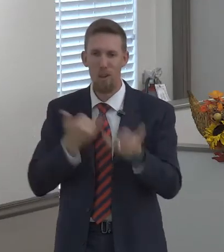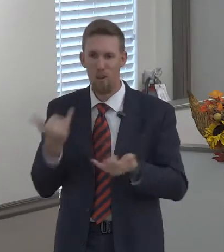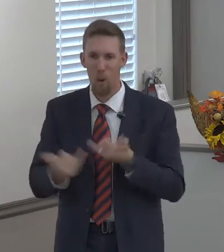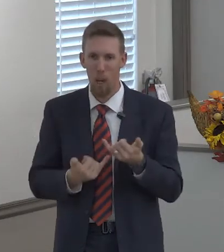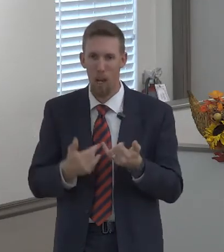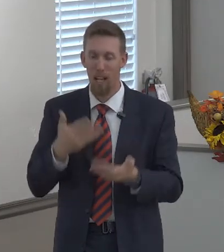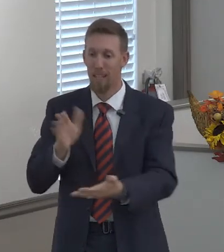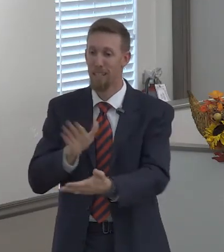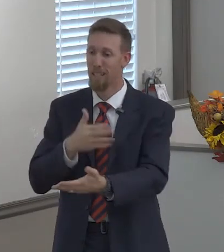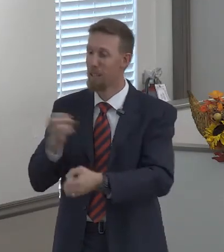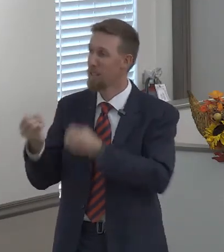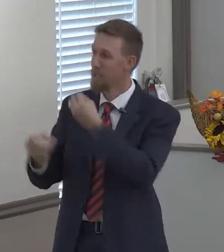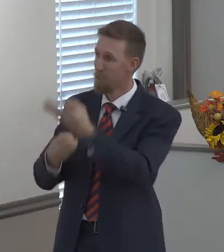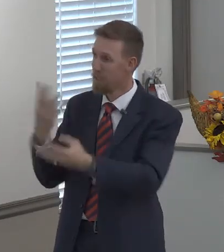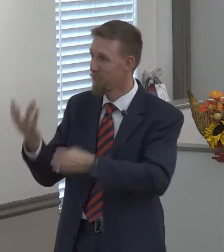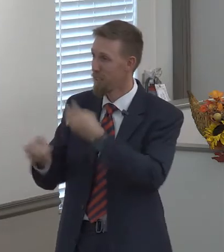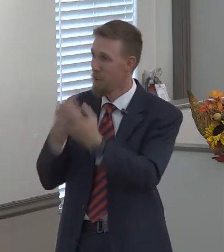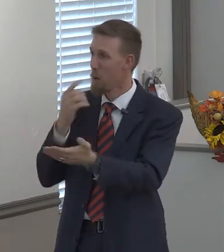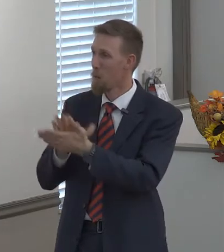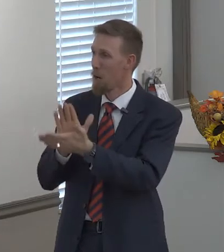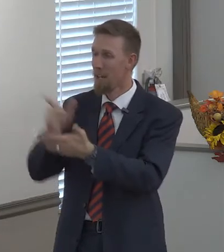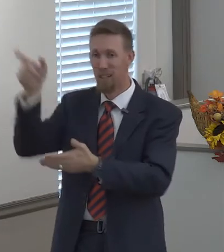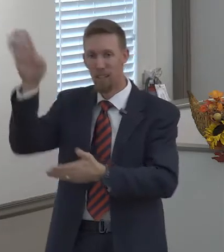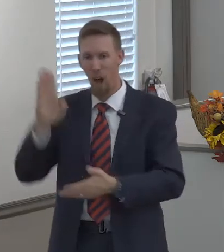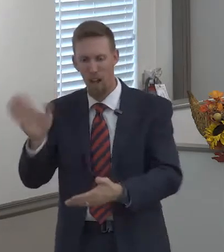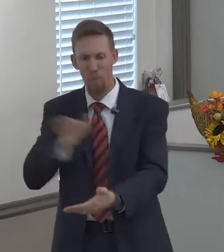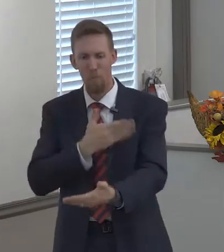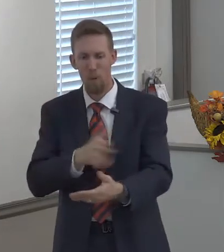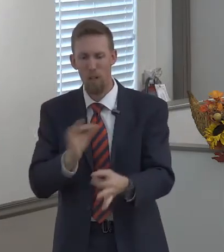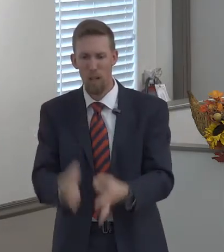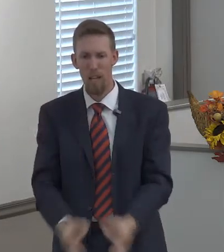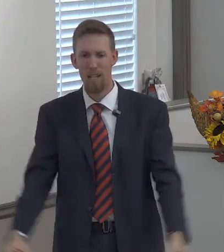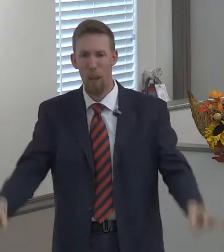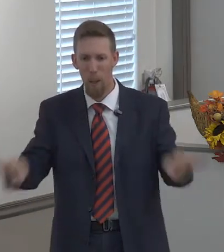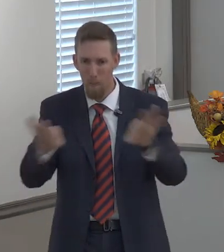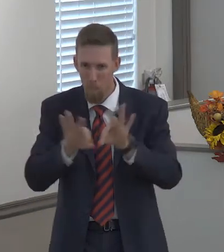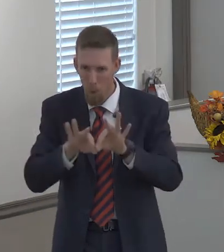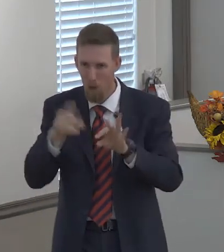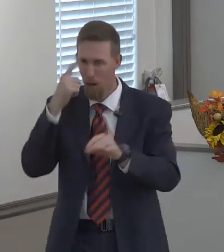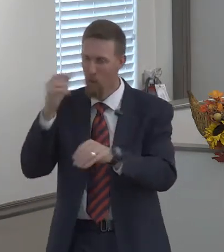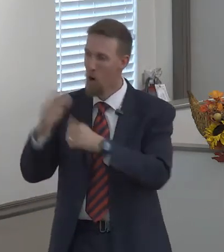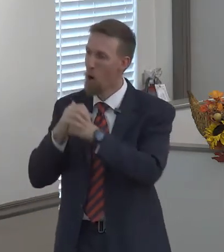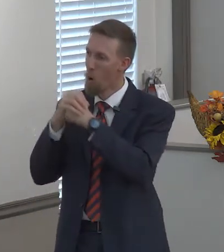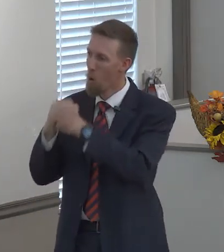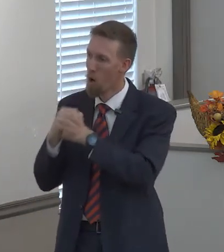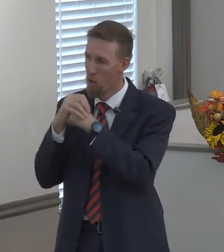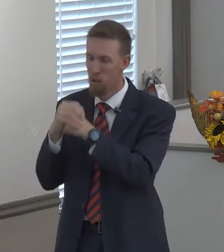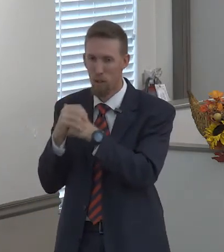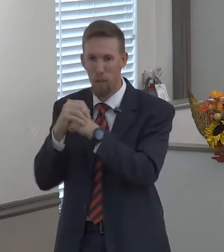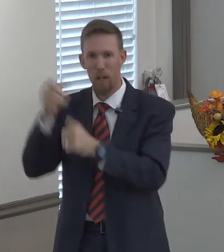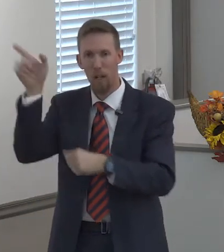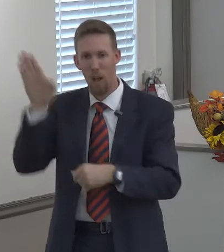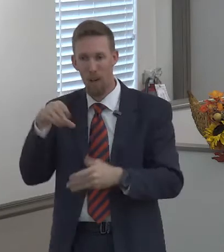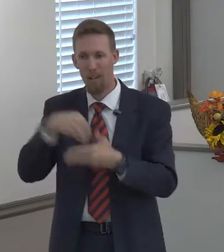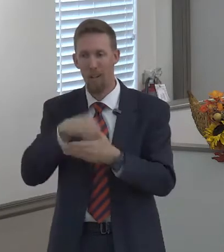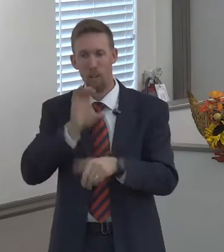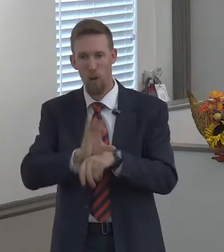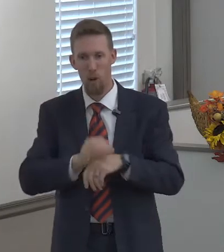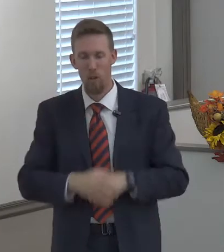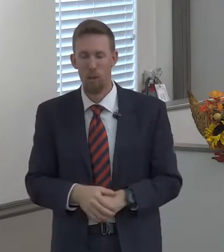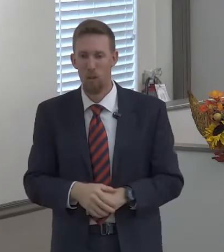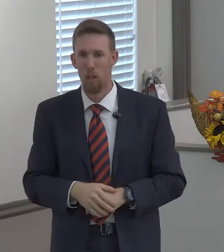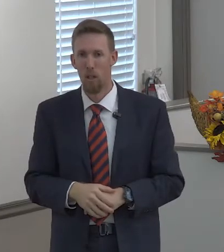this church. I thank God for it. But you know, we give thanks, and there's something else we ought to do. Number two, we ought to sing.